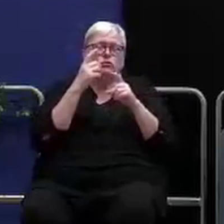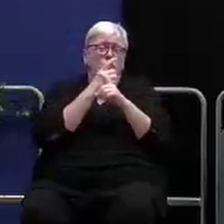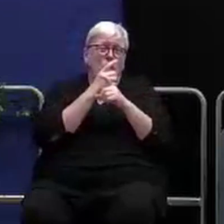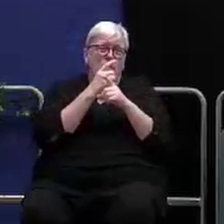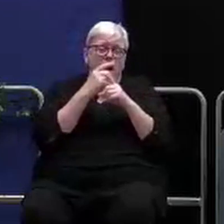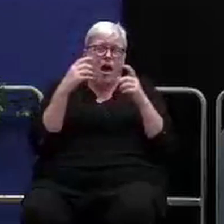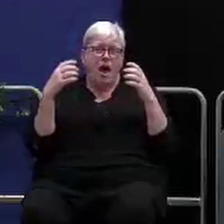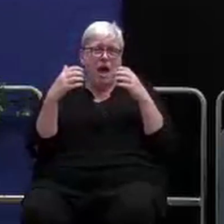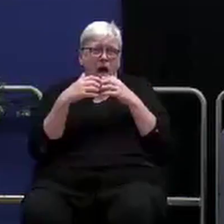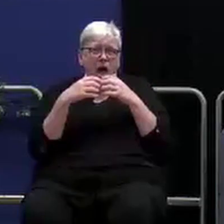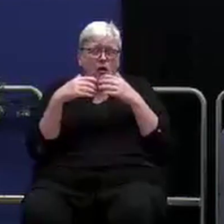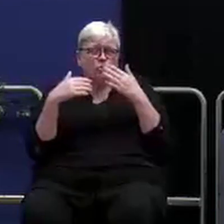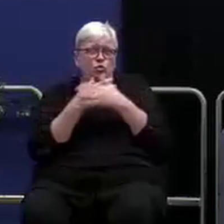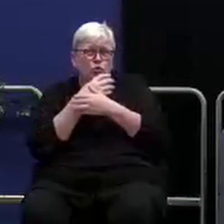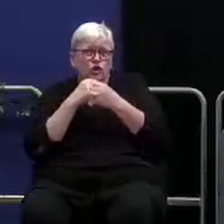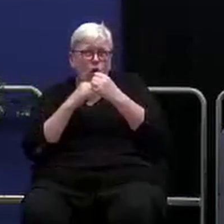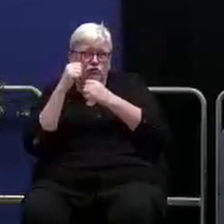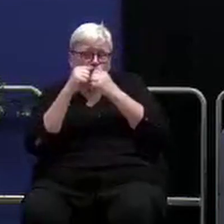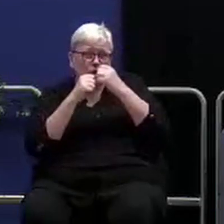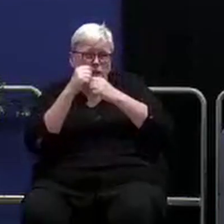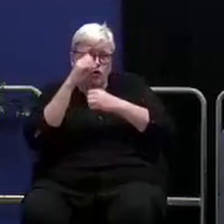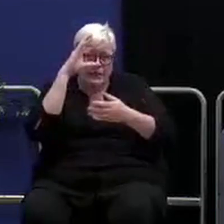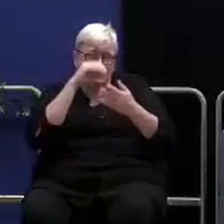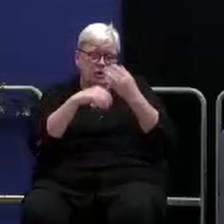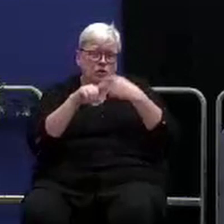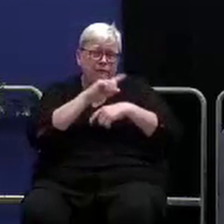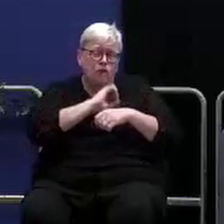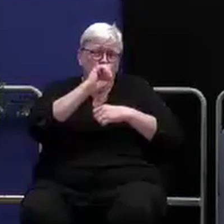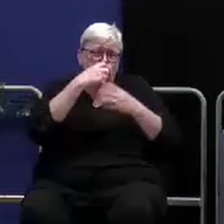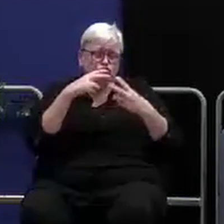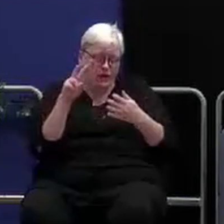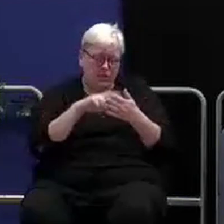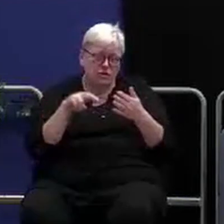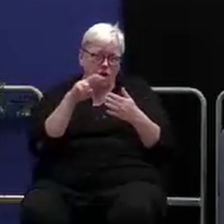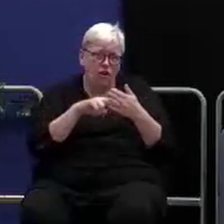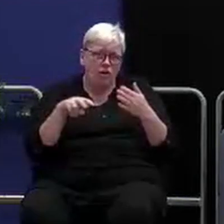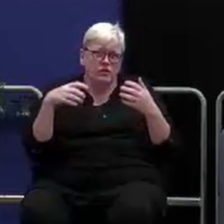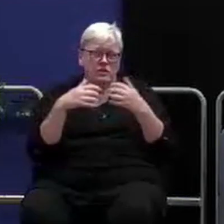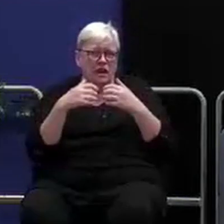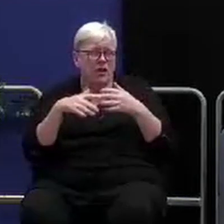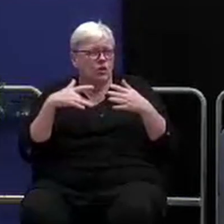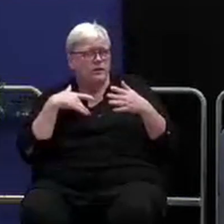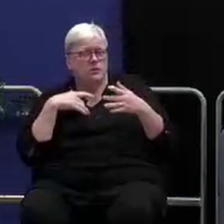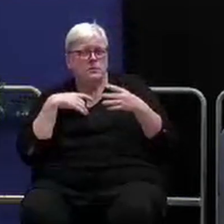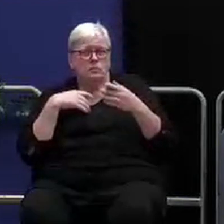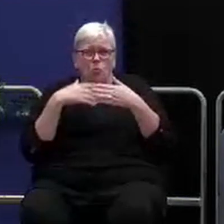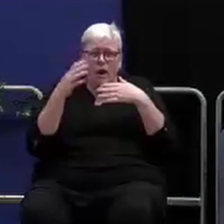how you reconstructed those experiences for your readers, how you kind of articulate that instability in a